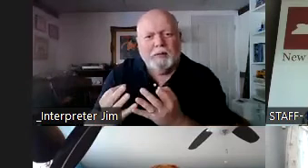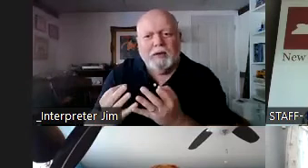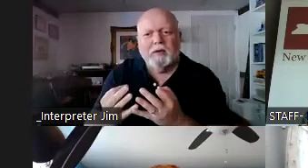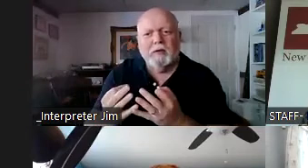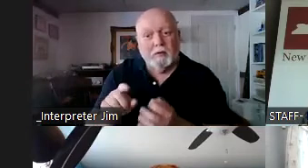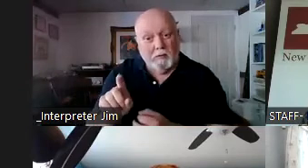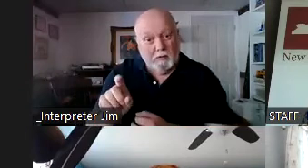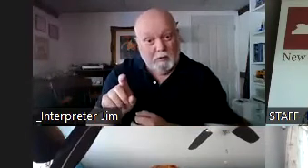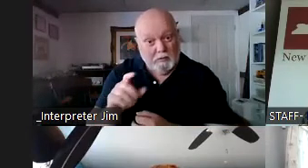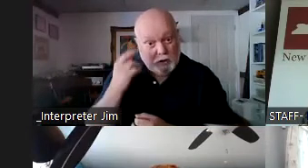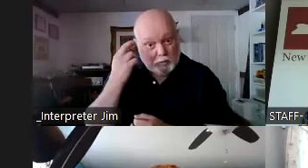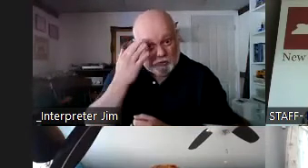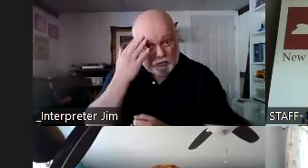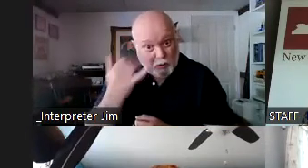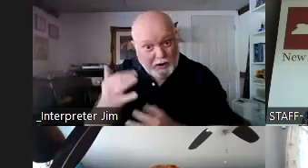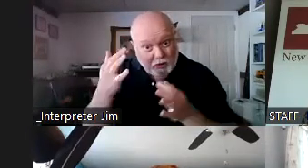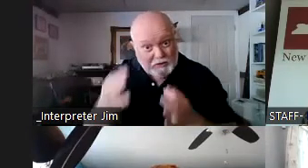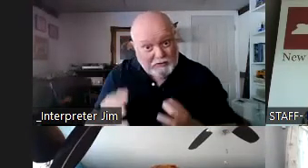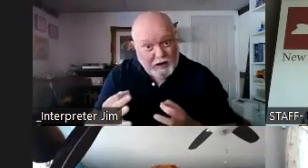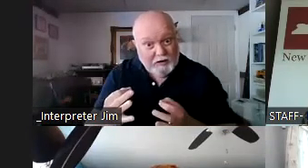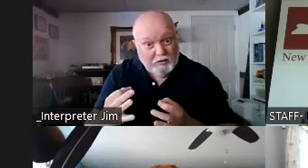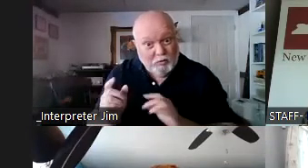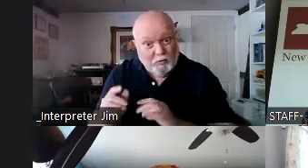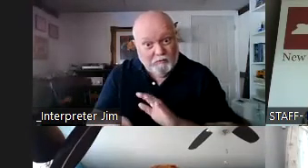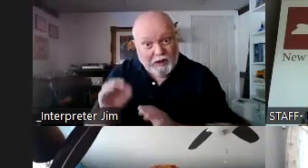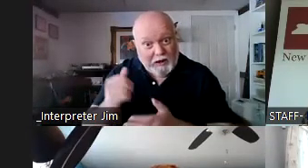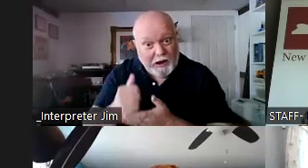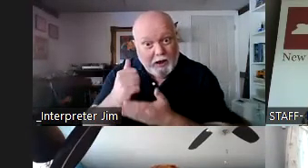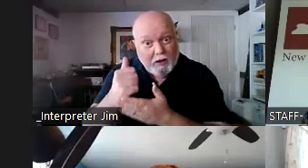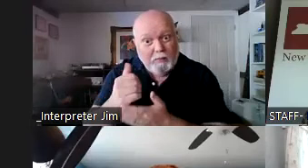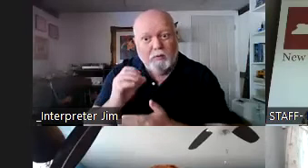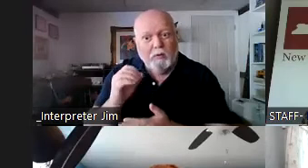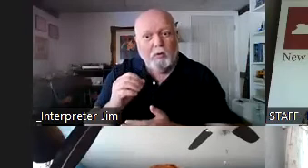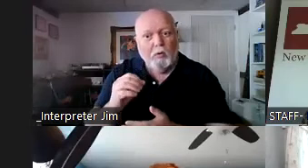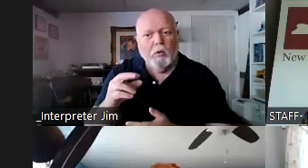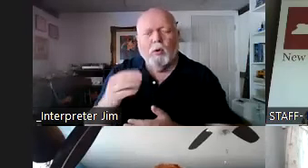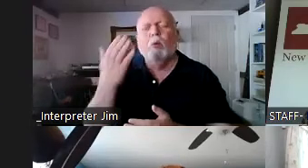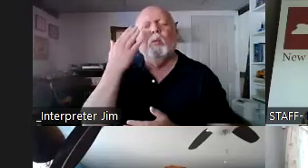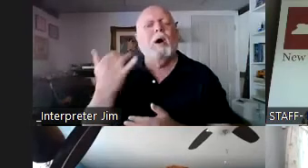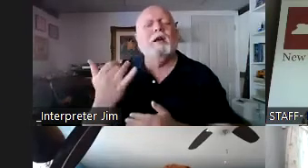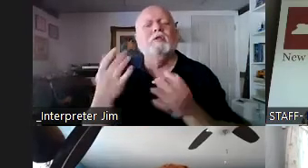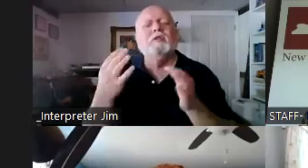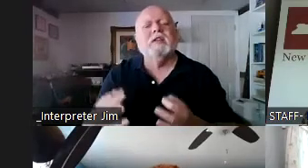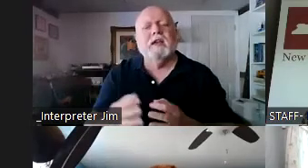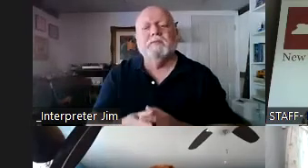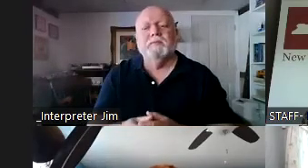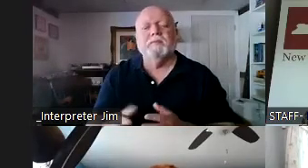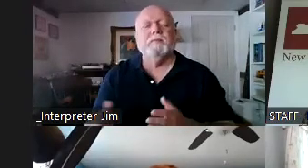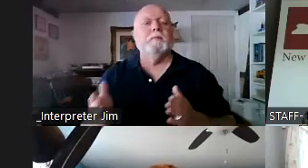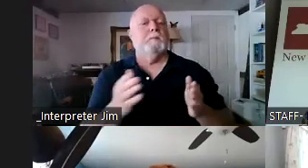made you decide to seek help? And if not, can you just talk about what made you decide to seek help? Yeah,